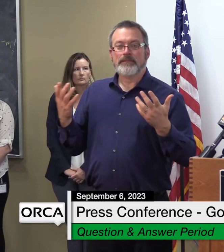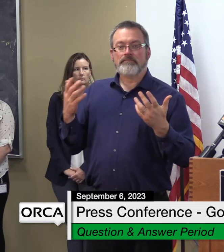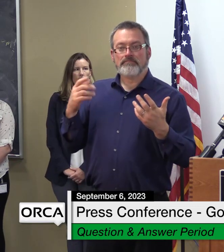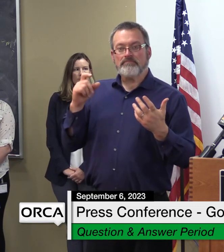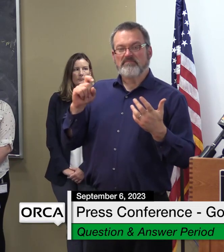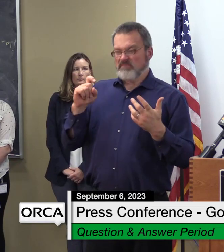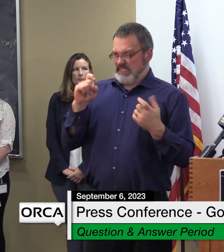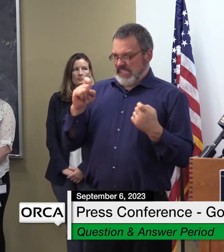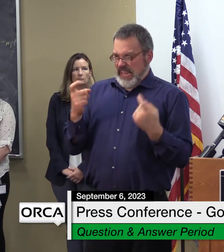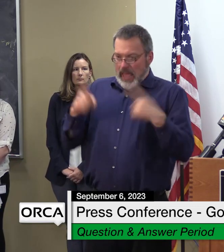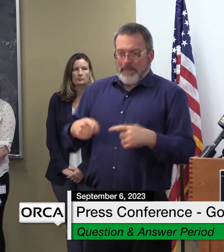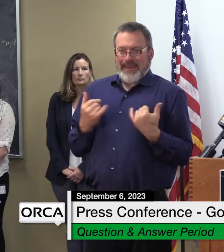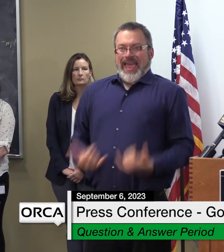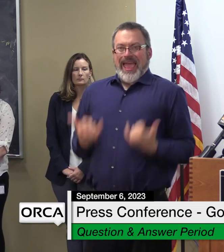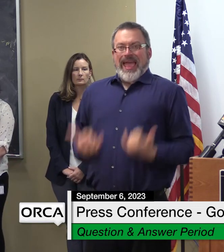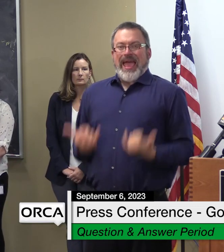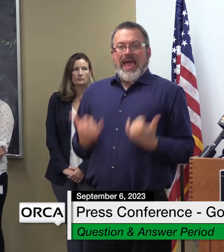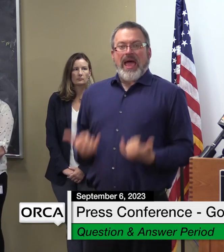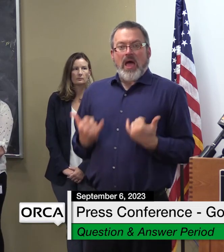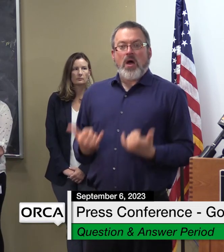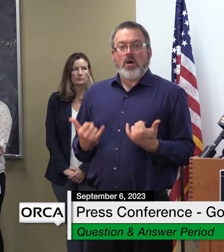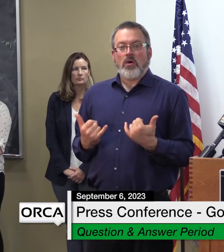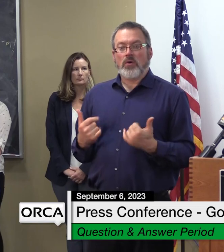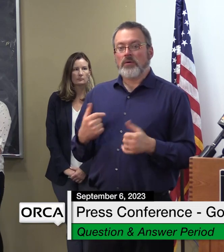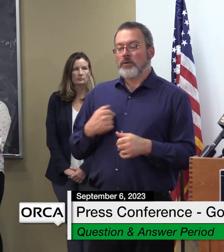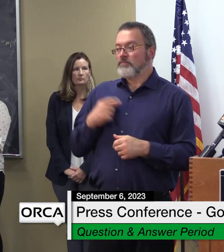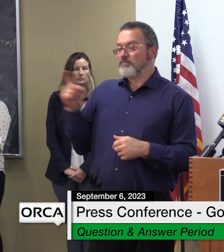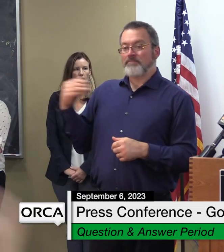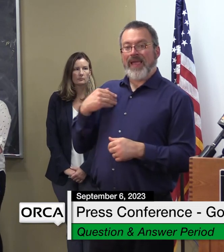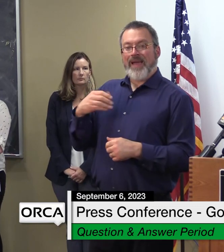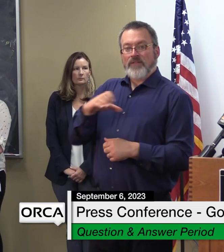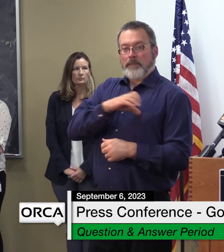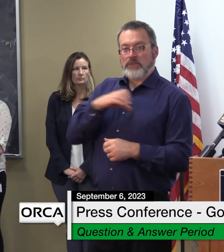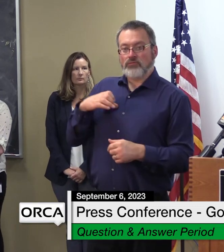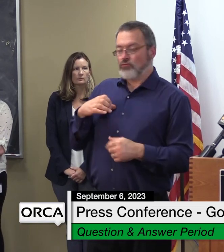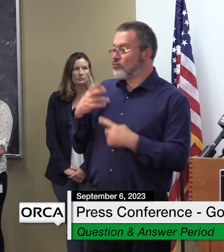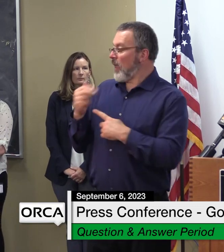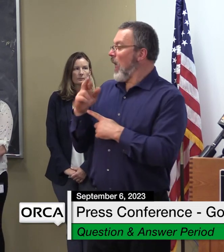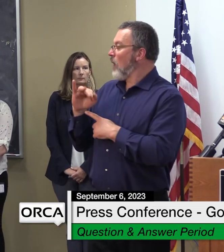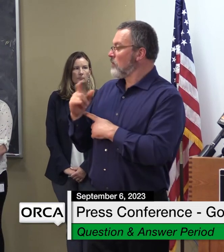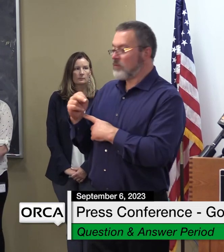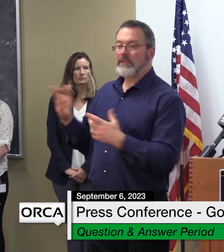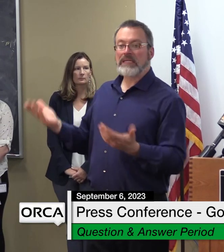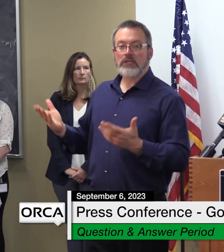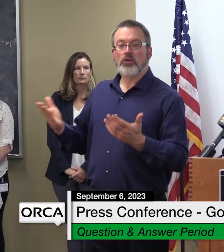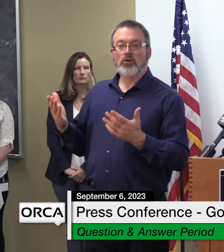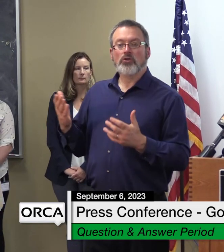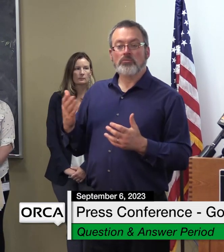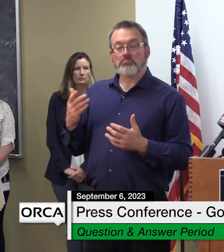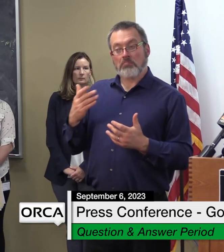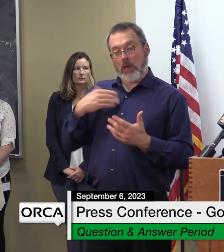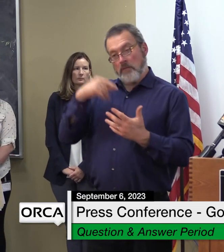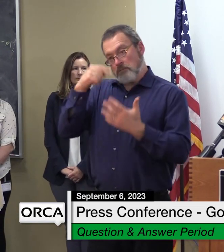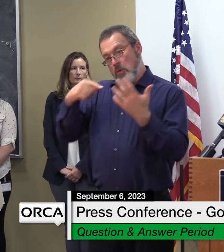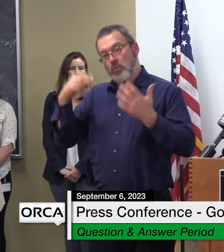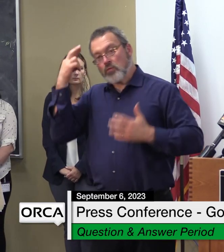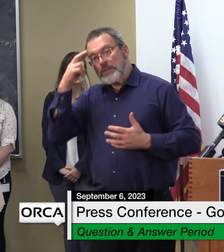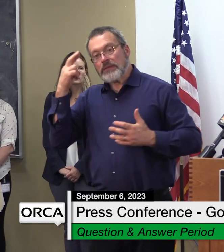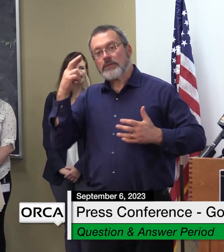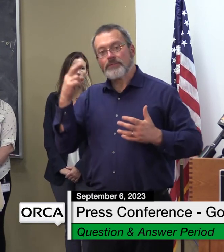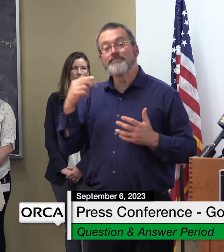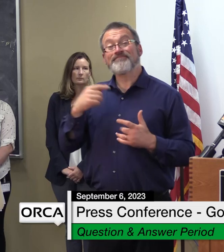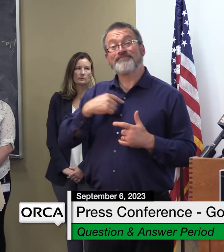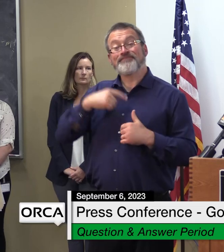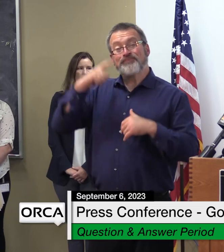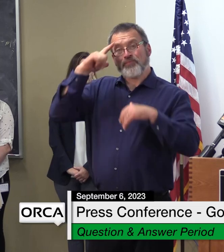Commissioner Harrington is here to possibly give some of those reasons. We hope that we're able to get